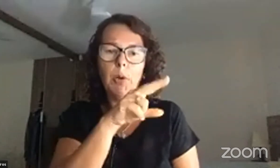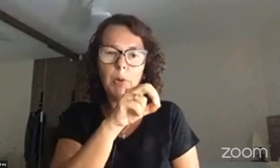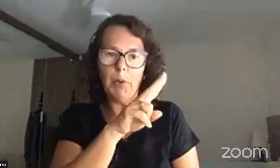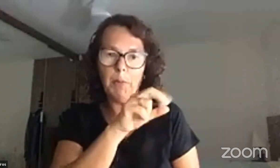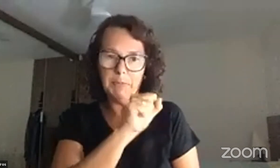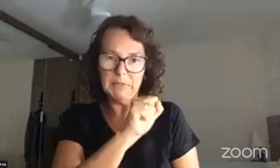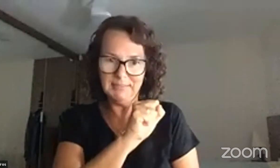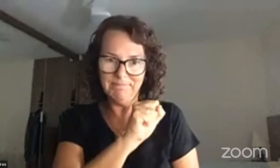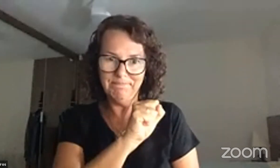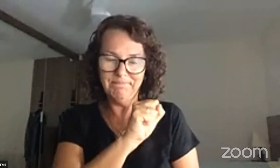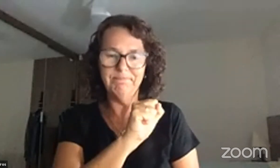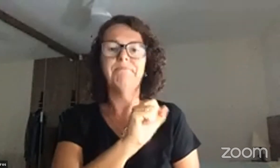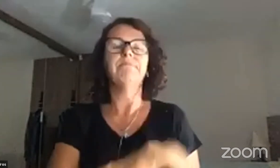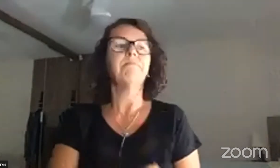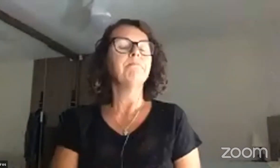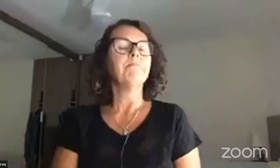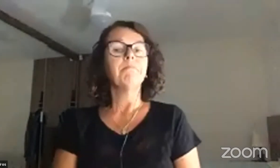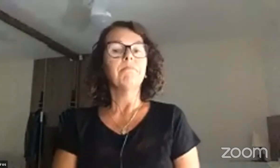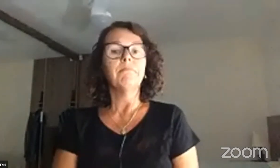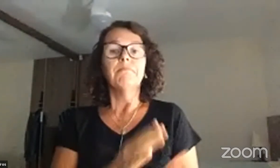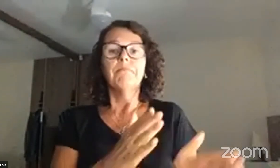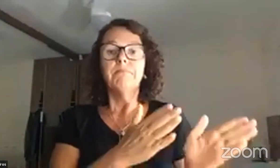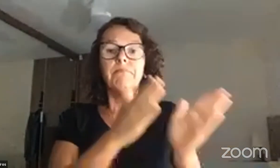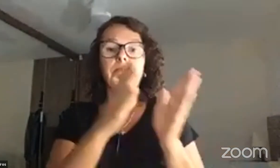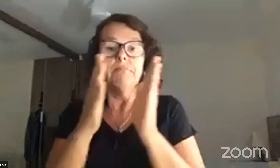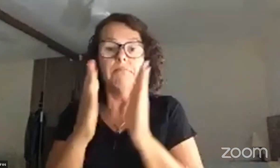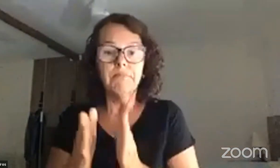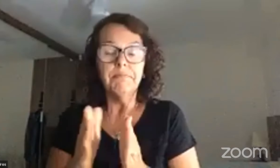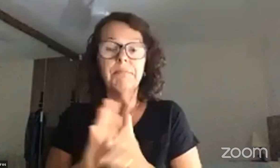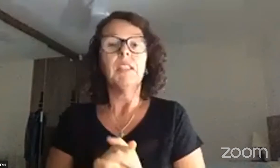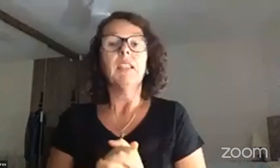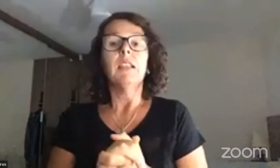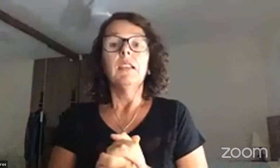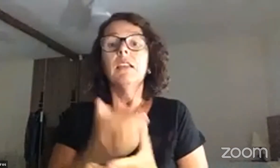name before they use first person pronouns.